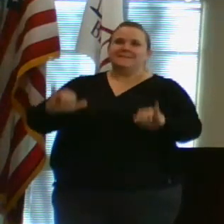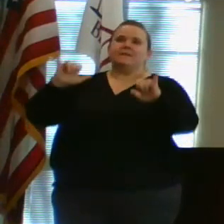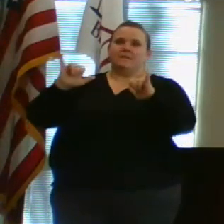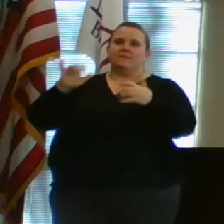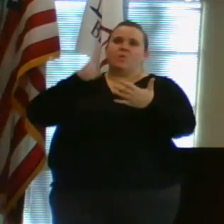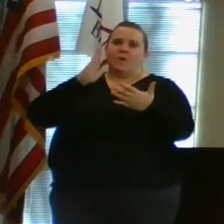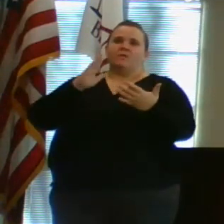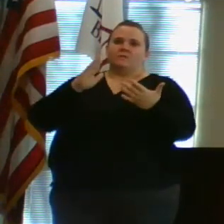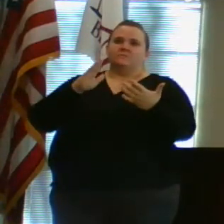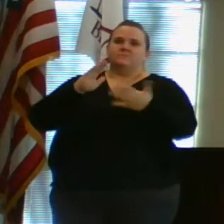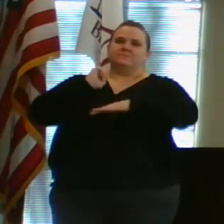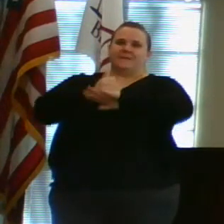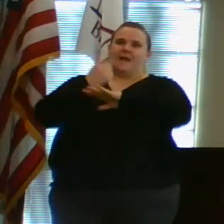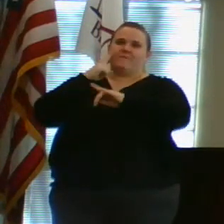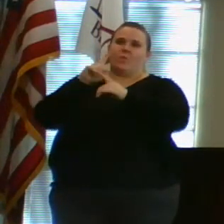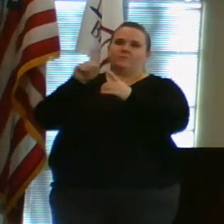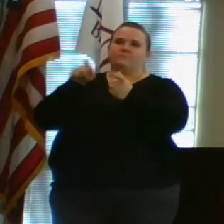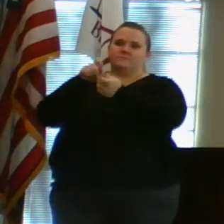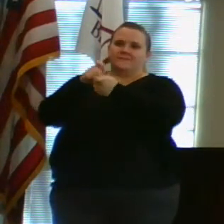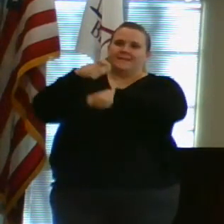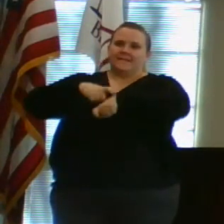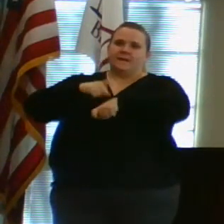for the way we were out in the field. So